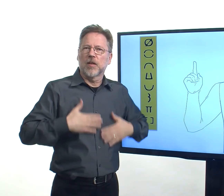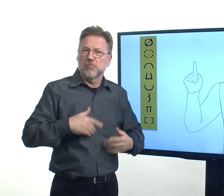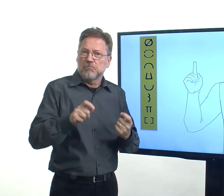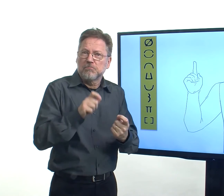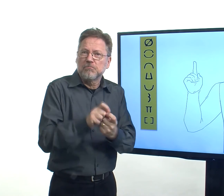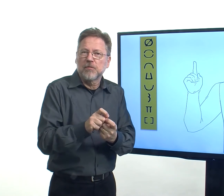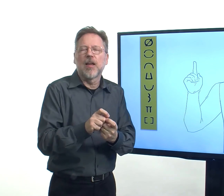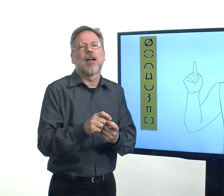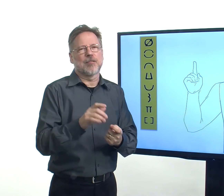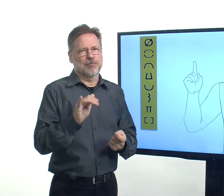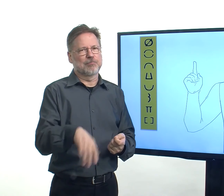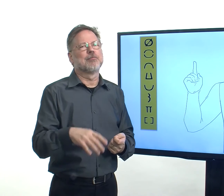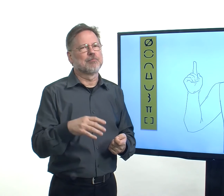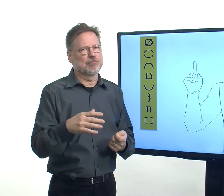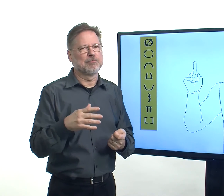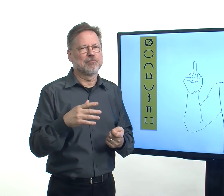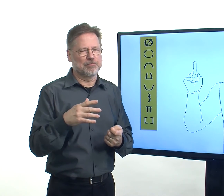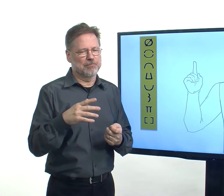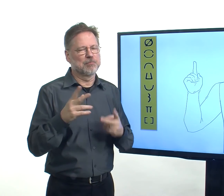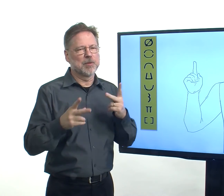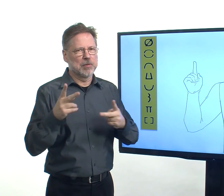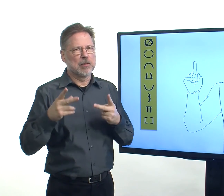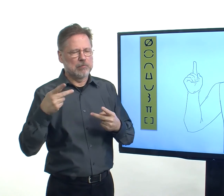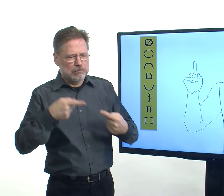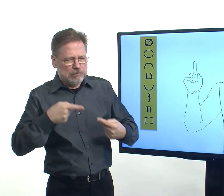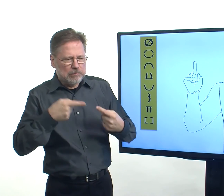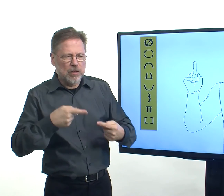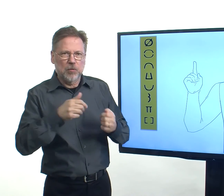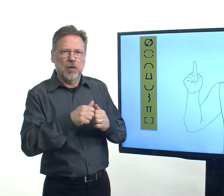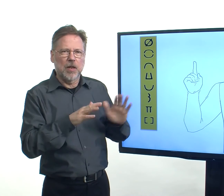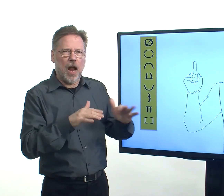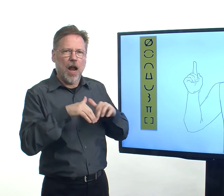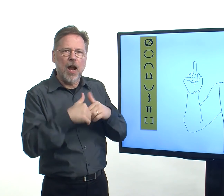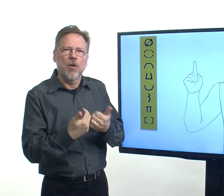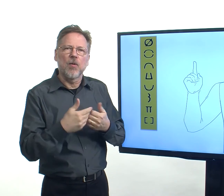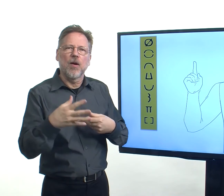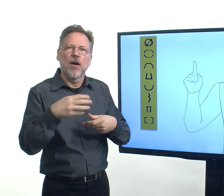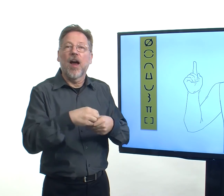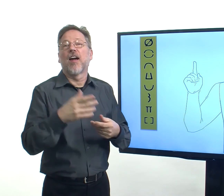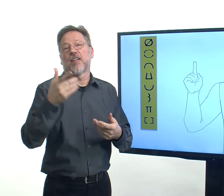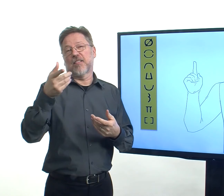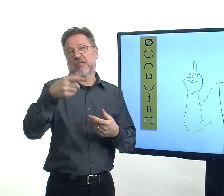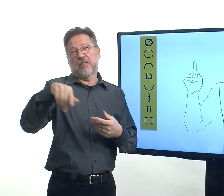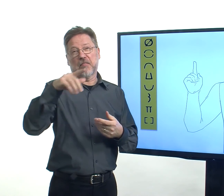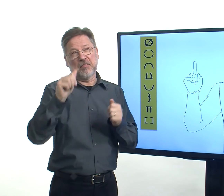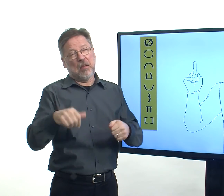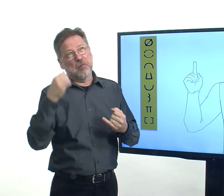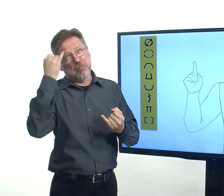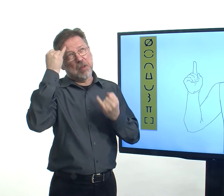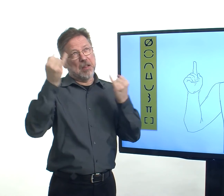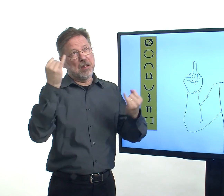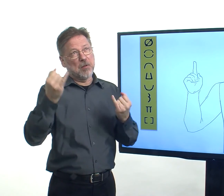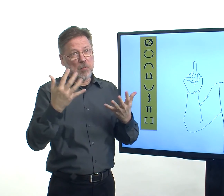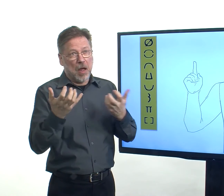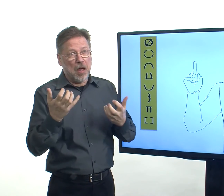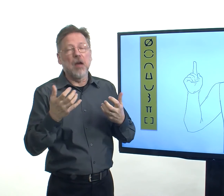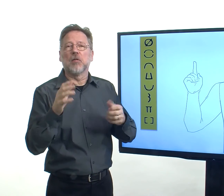closed brackets are used. But how do you know where exactly on the torso the sign occurs? This has been a struggle to